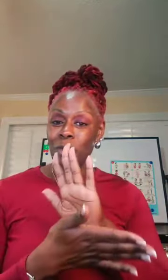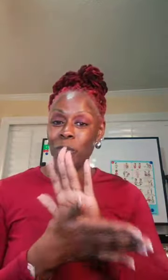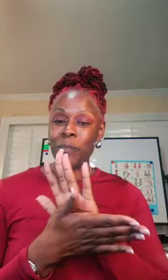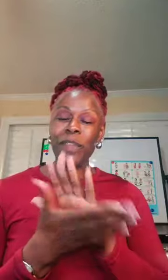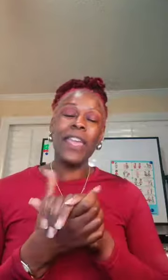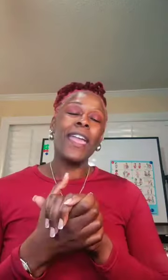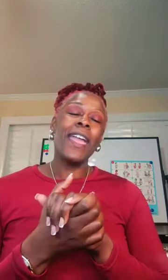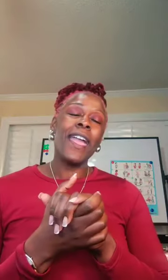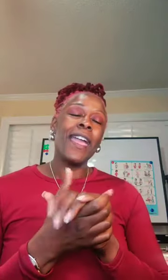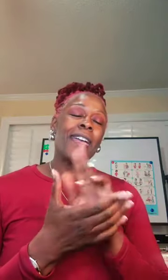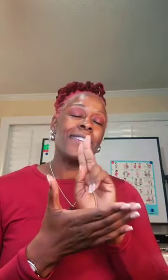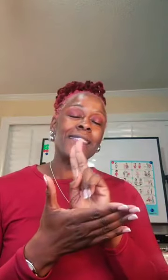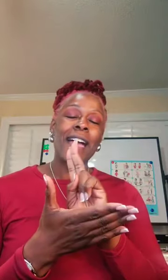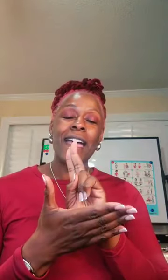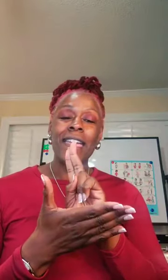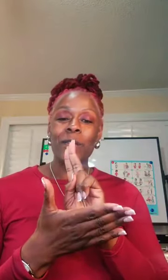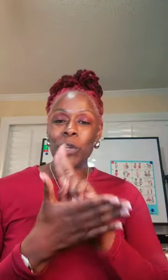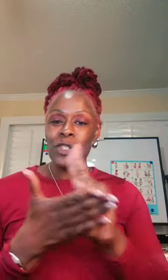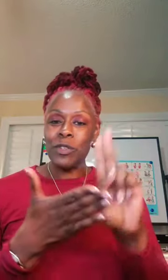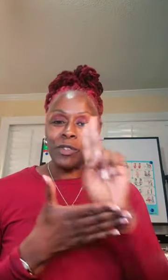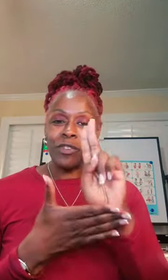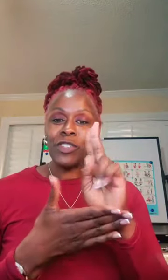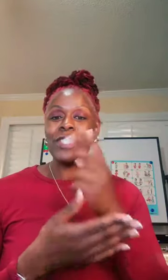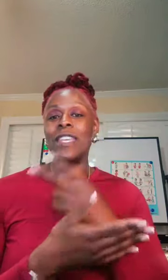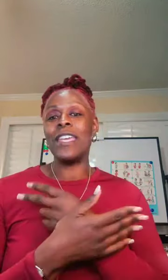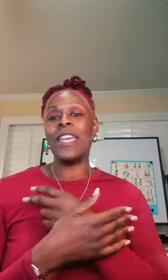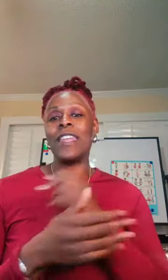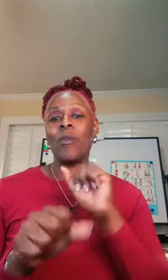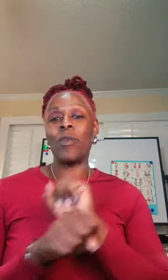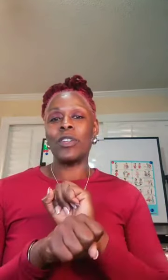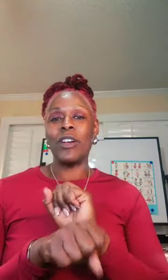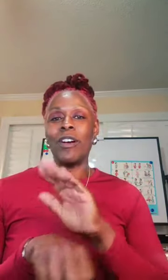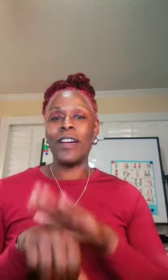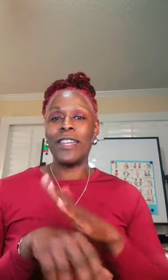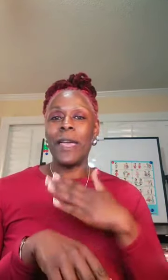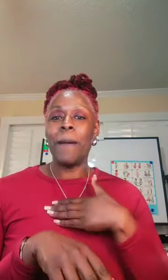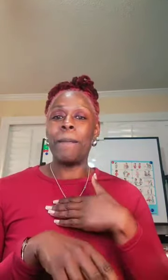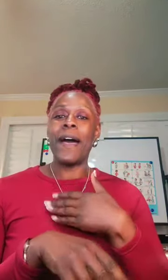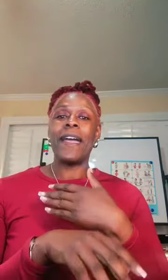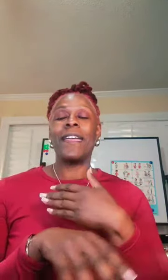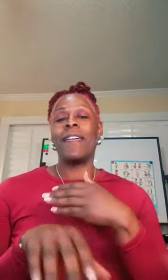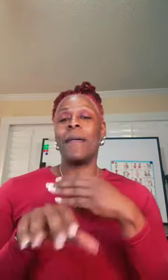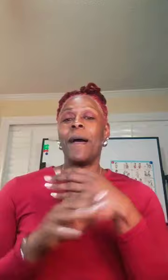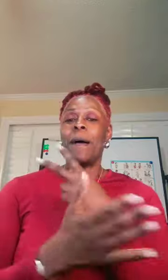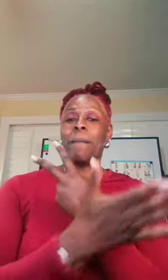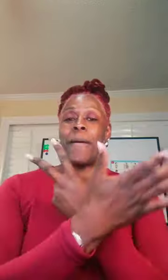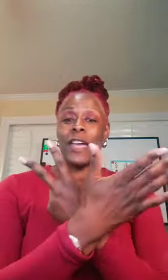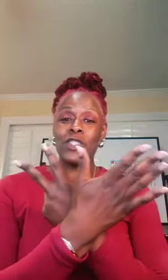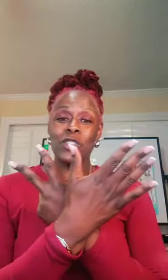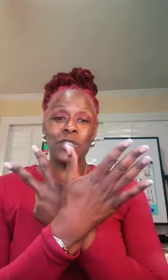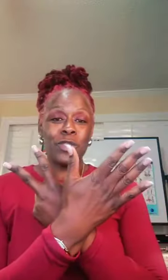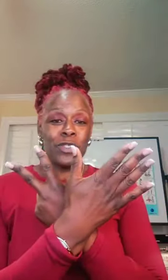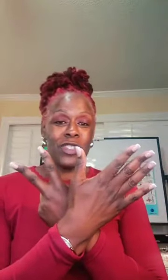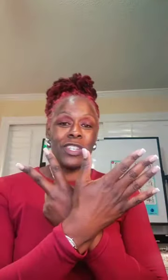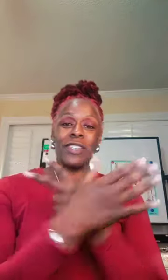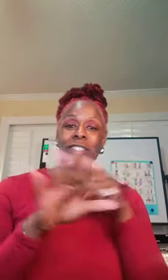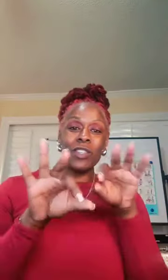school. And I went to university and I worked on my master's